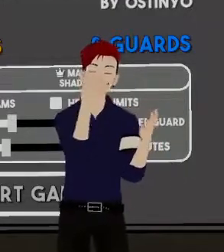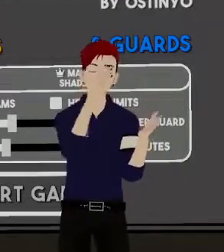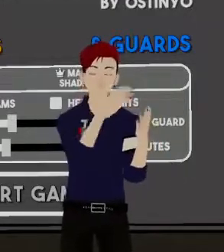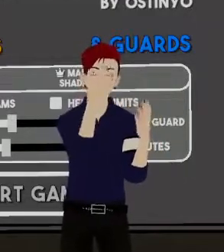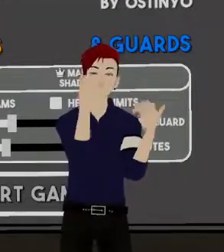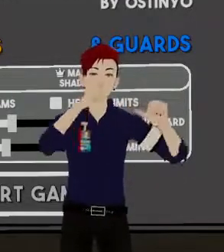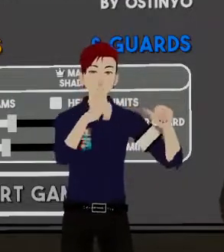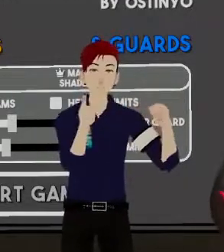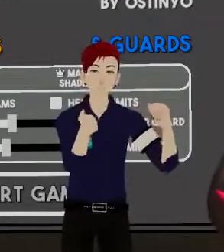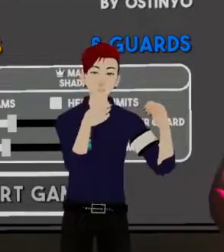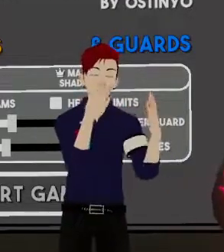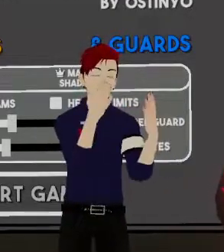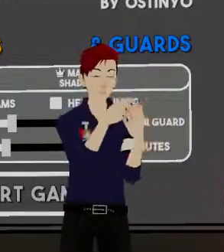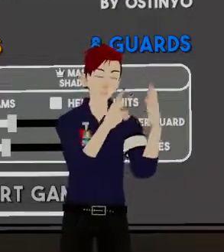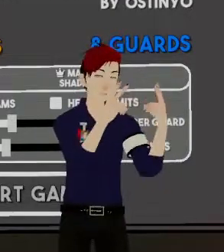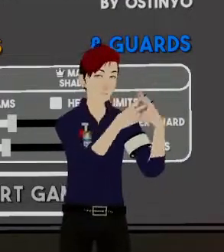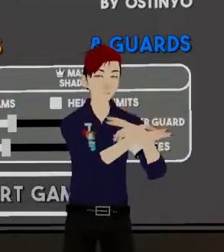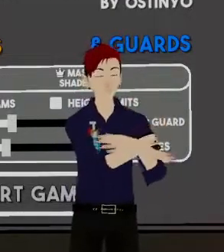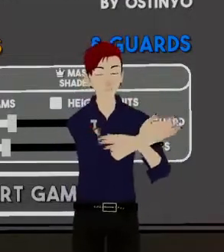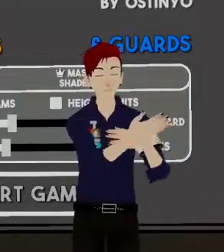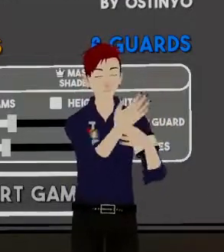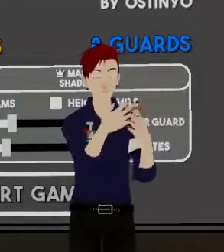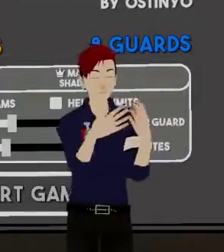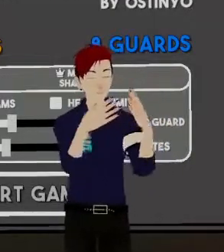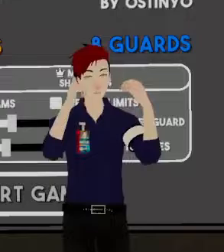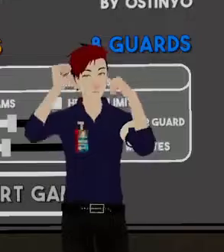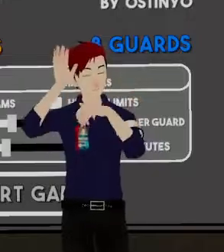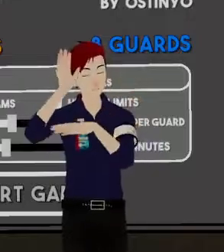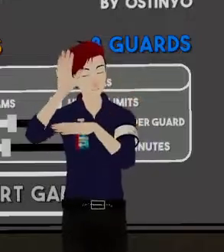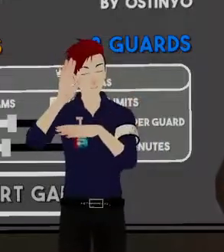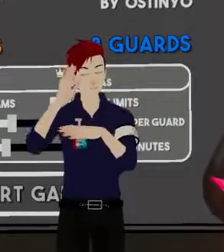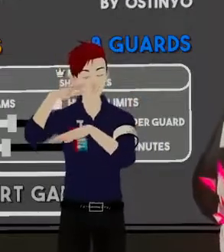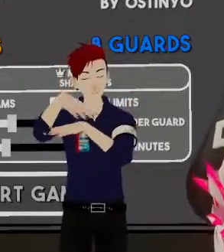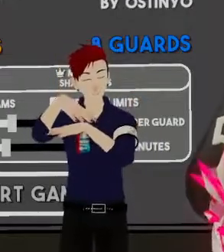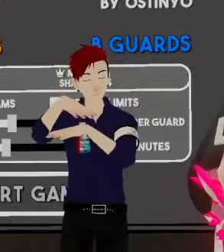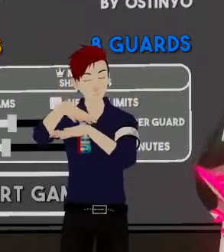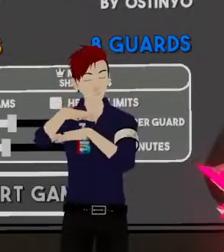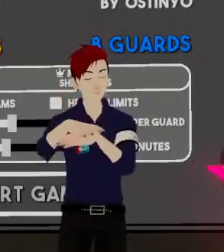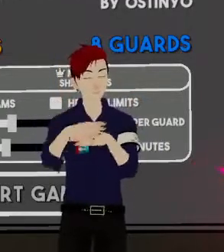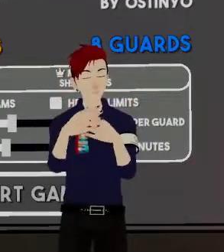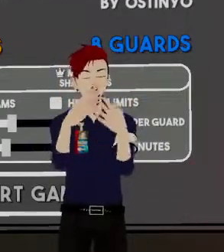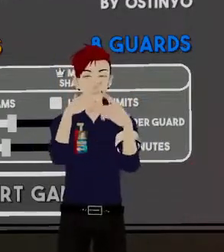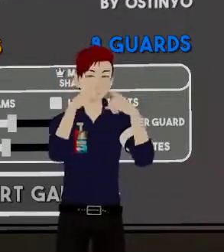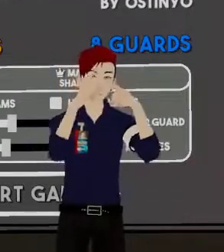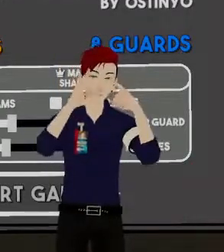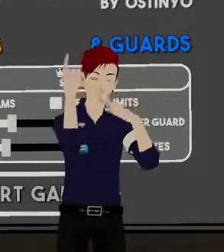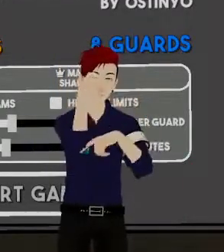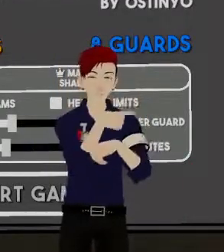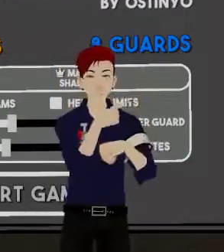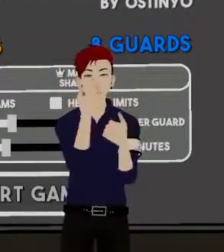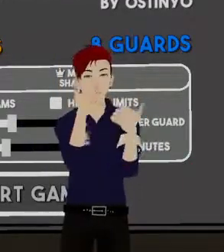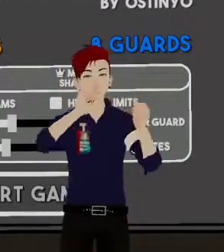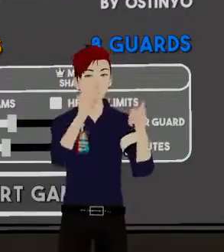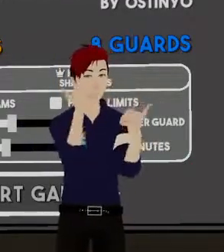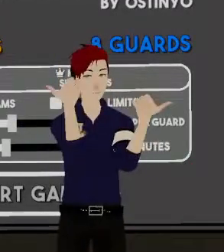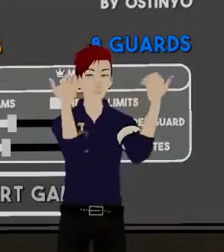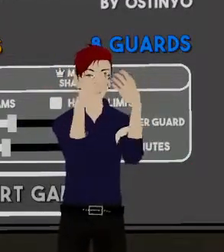and again, that's why we try and have like some people teach in the morning, some people teach in the afternoon, some people teach evening. We have different days, just trying to